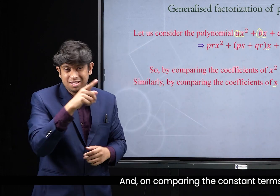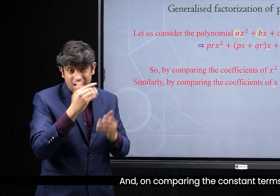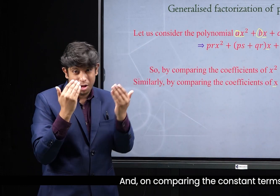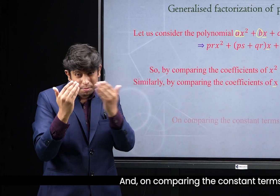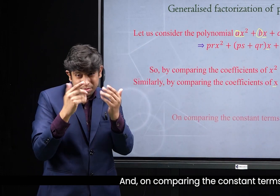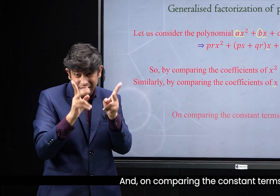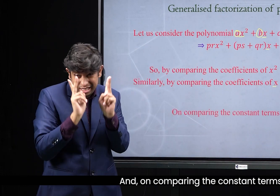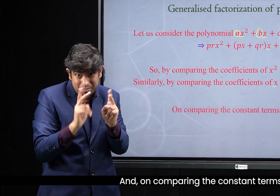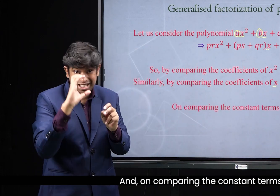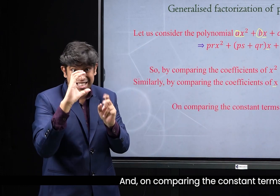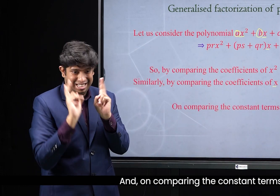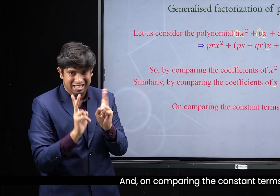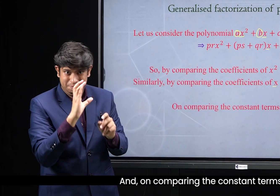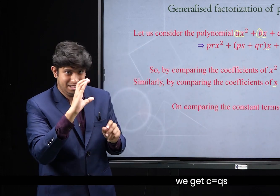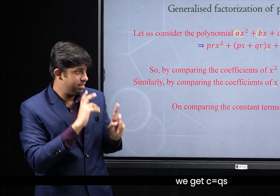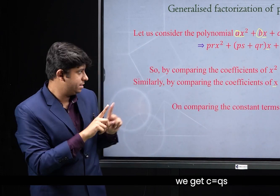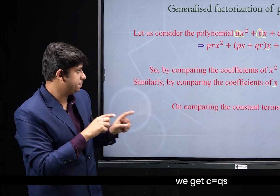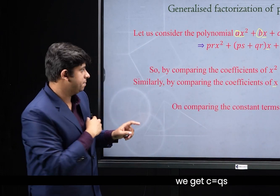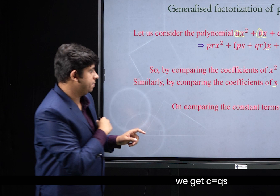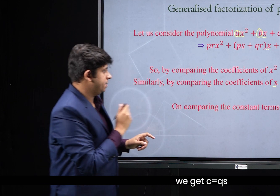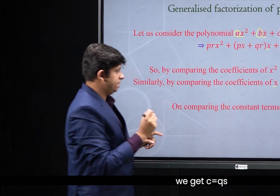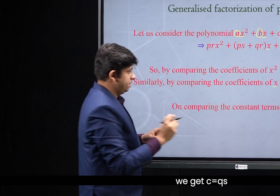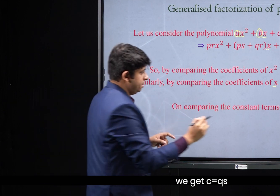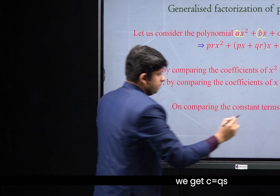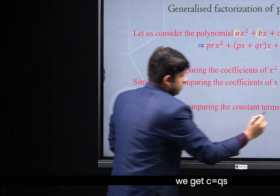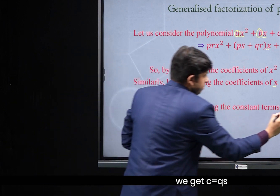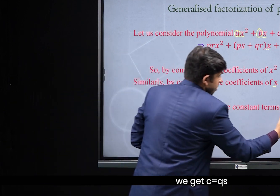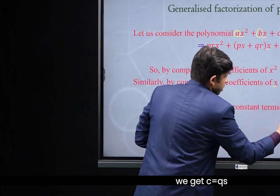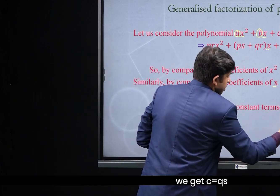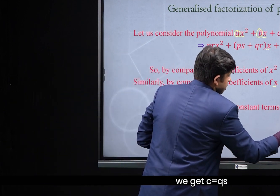and on comparing the constant terms, we get C equal to Q into S.